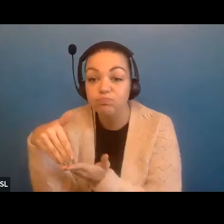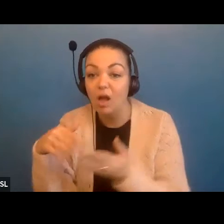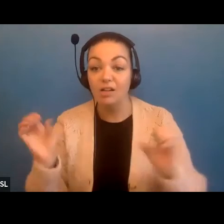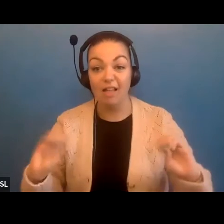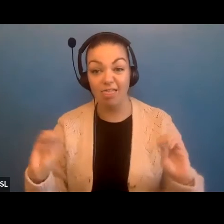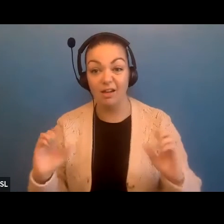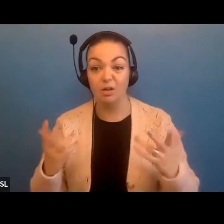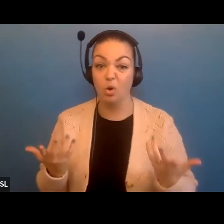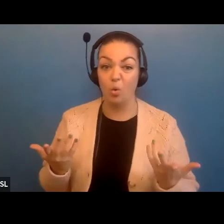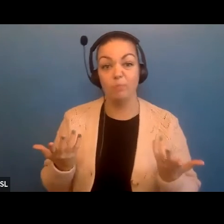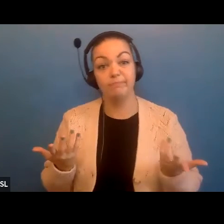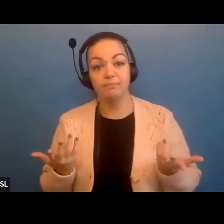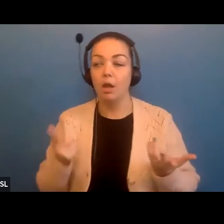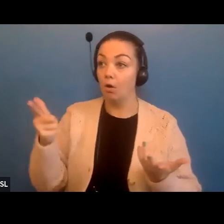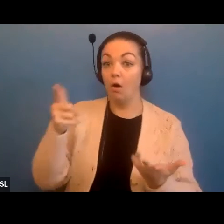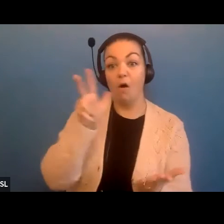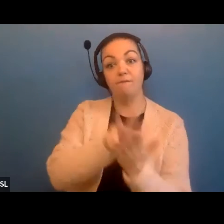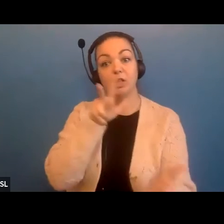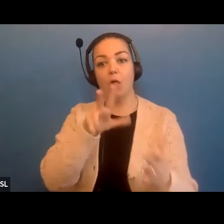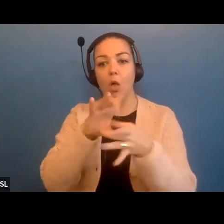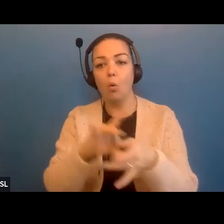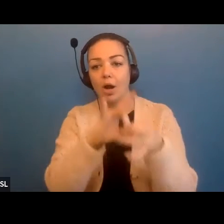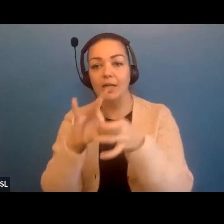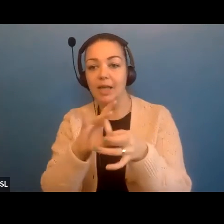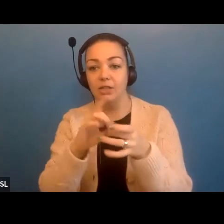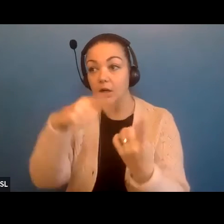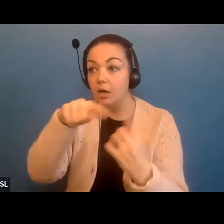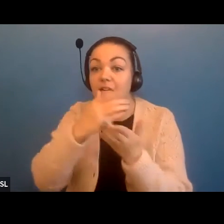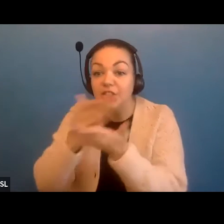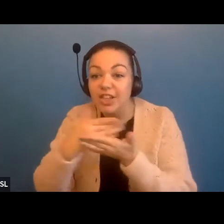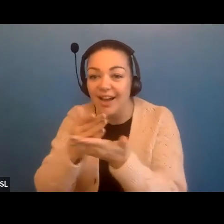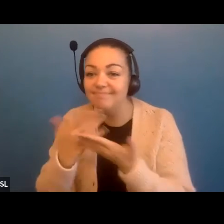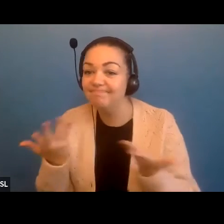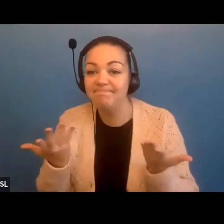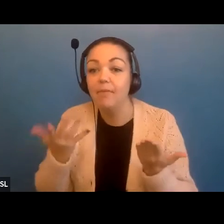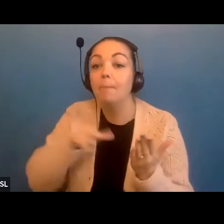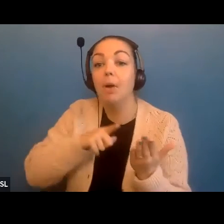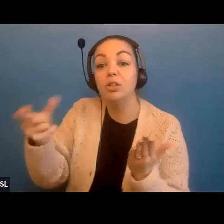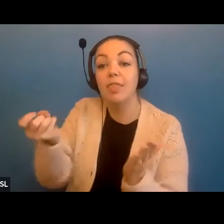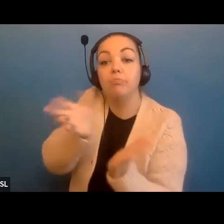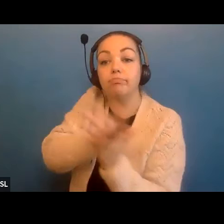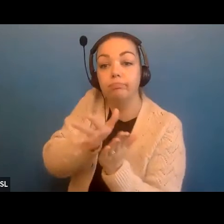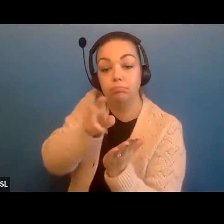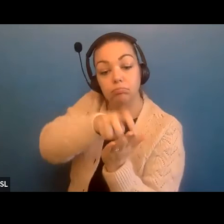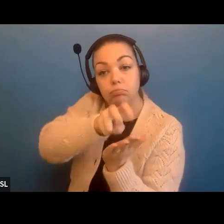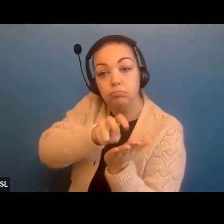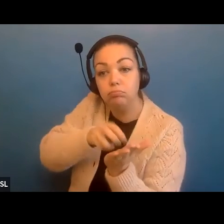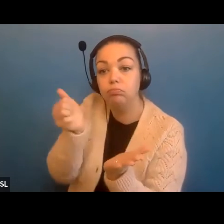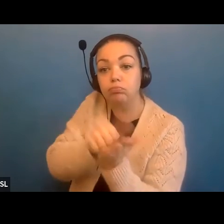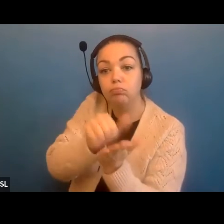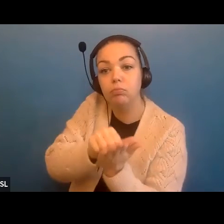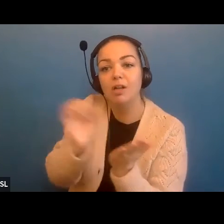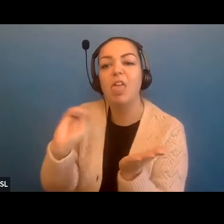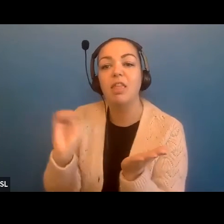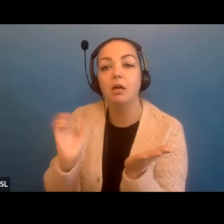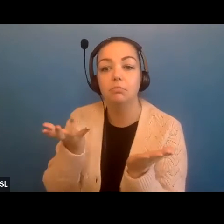across the official agencies. Like the poor data documentation resulting in missing opportunities for